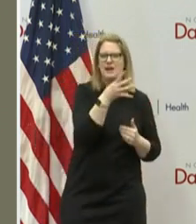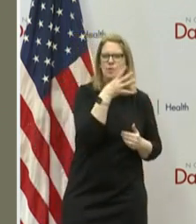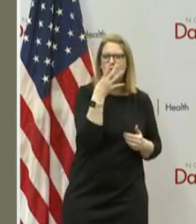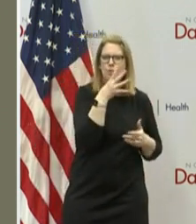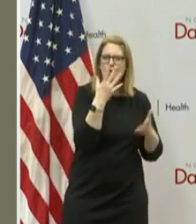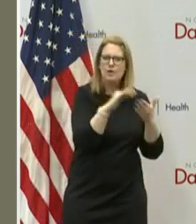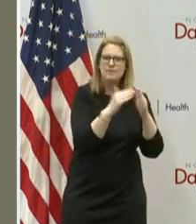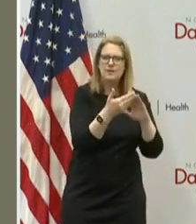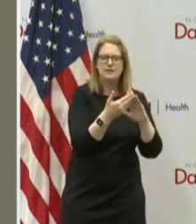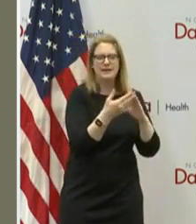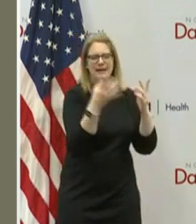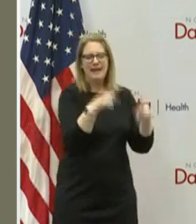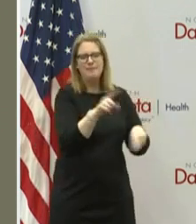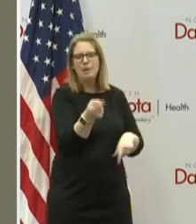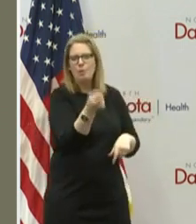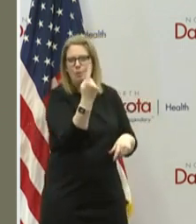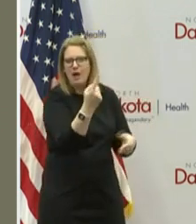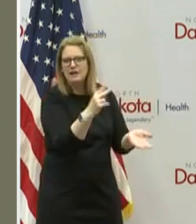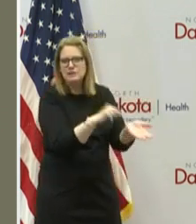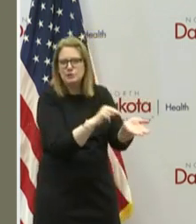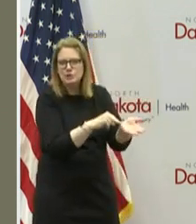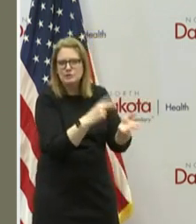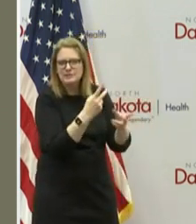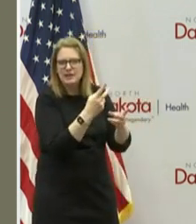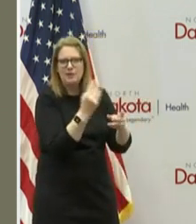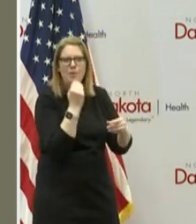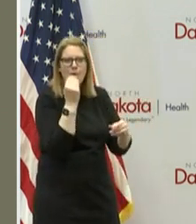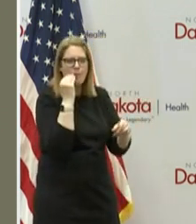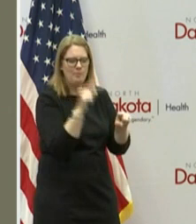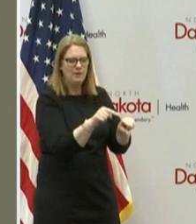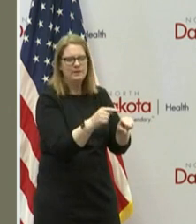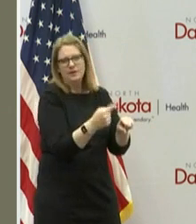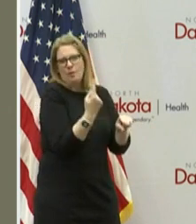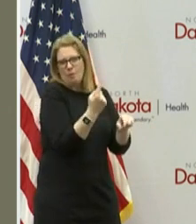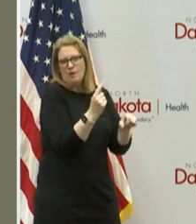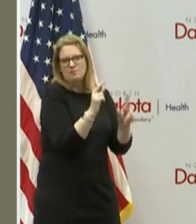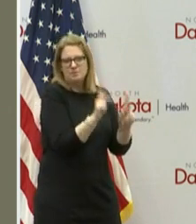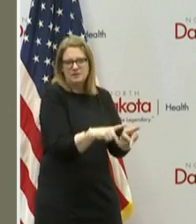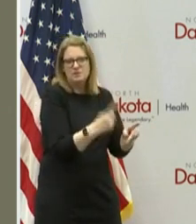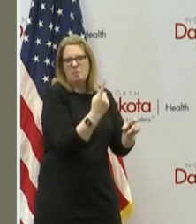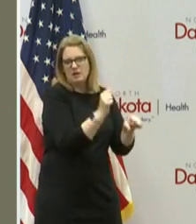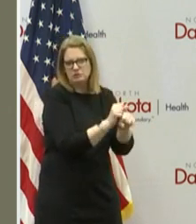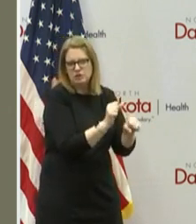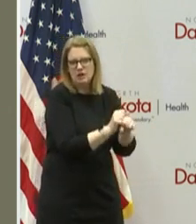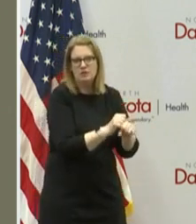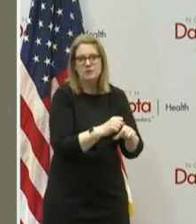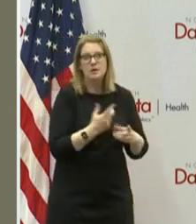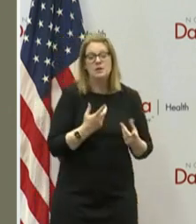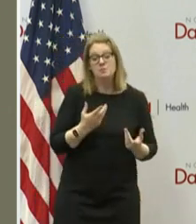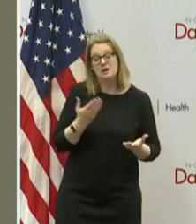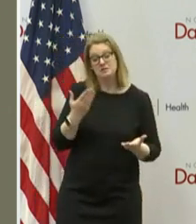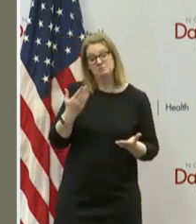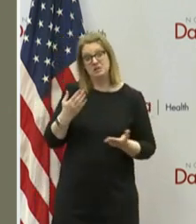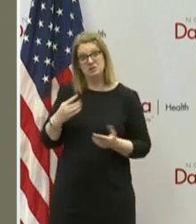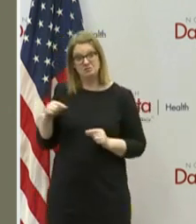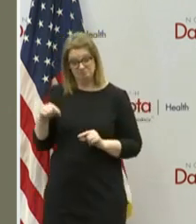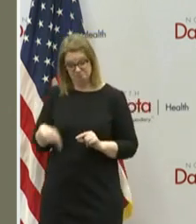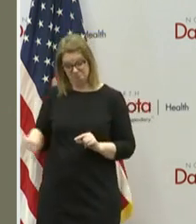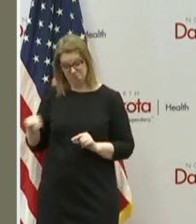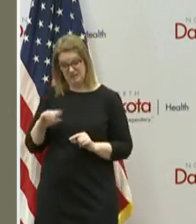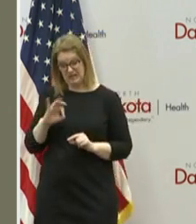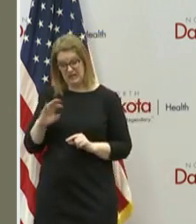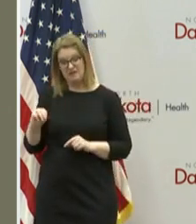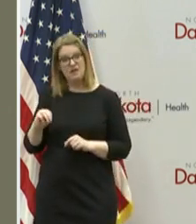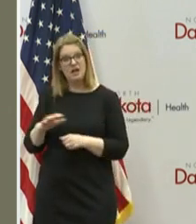if there's only one long-term care facility for some distance. But when you've got facilities that are close by, you may have someone that